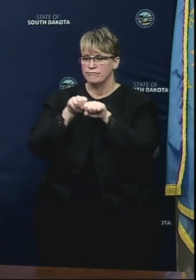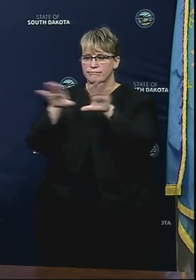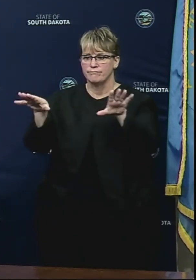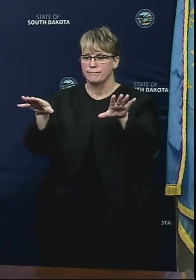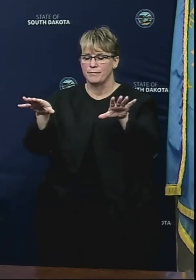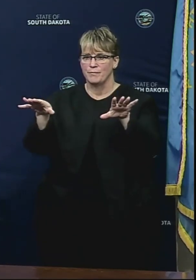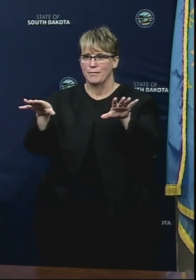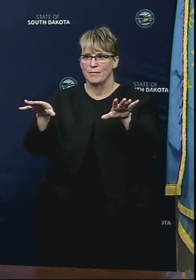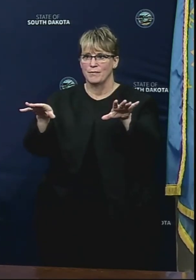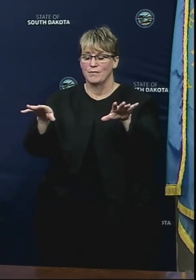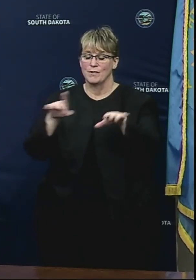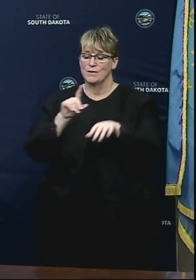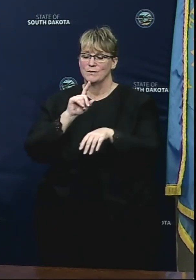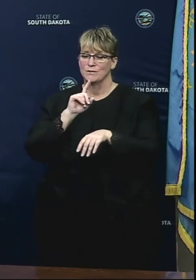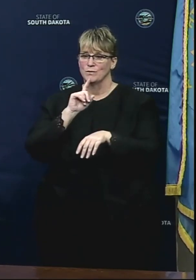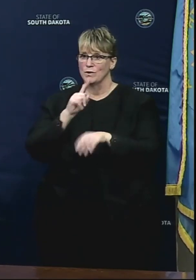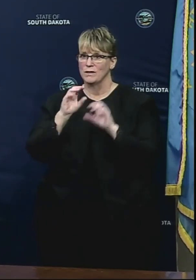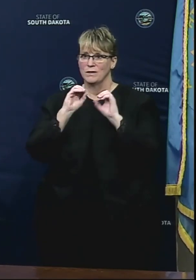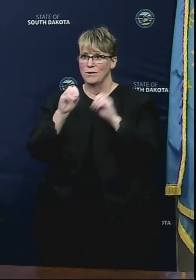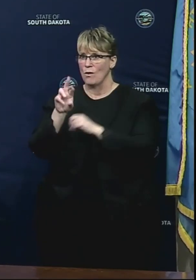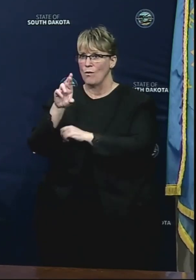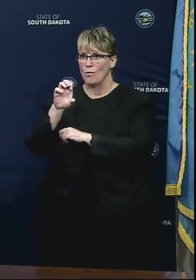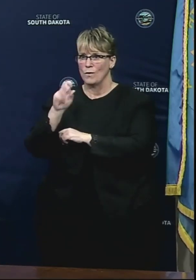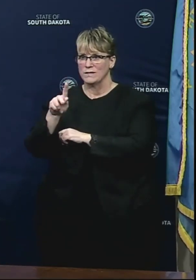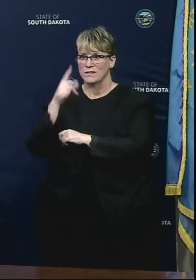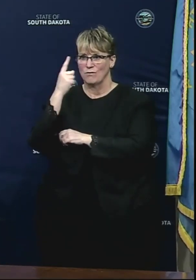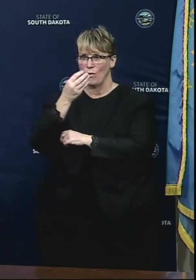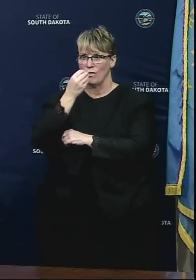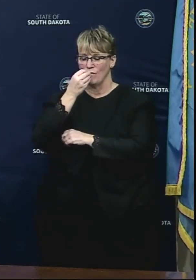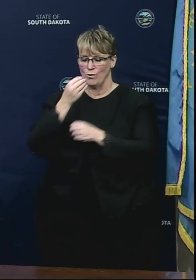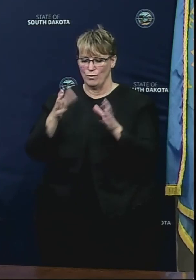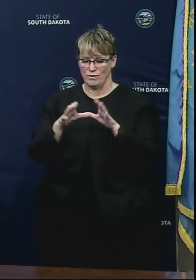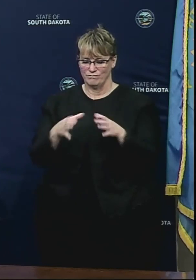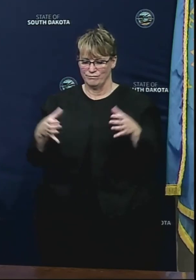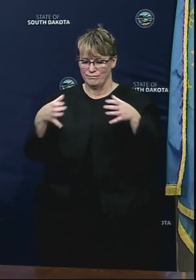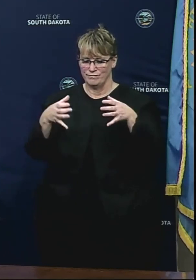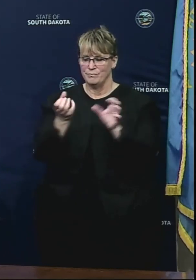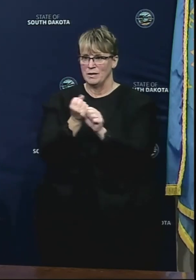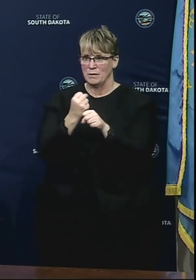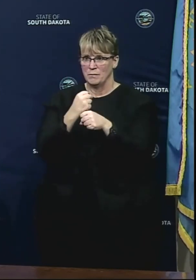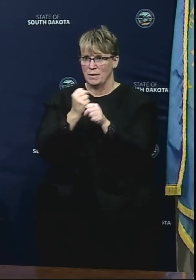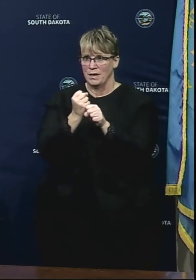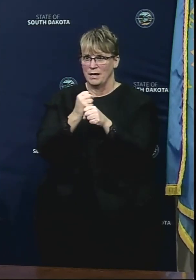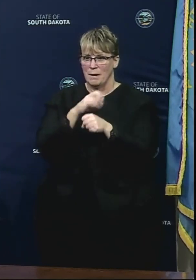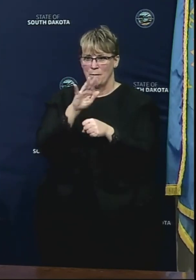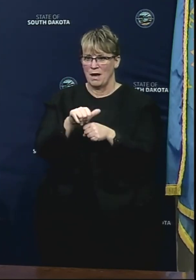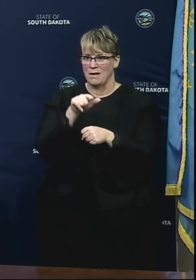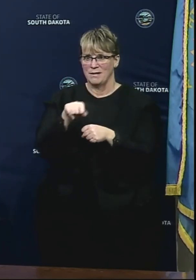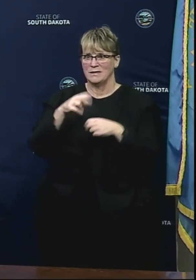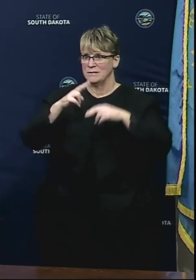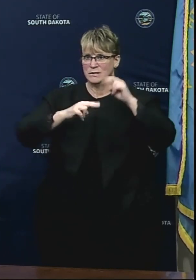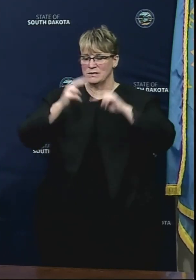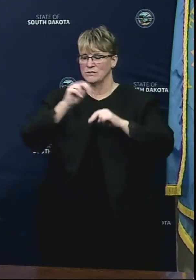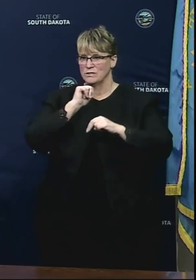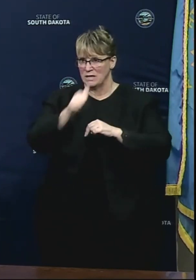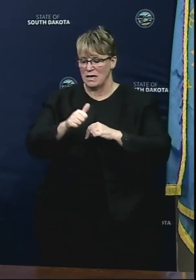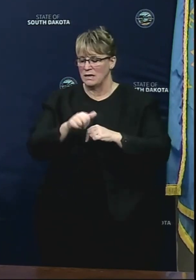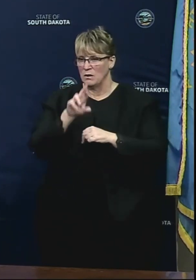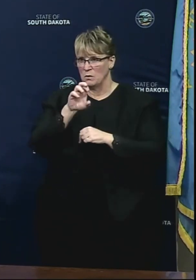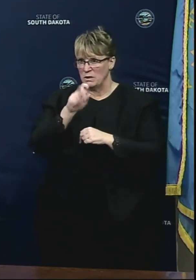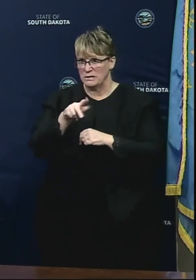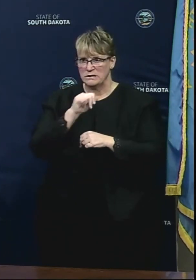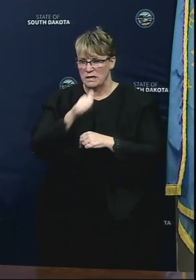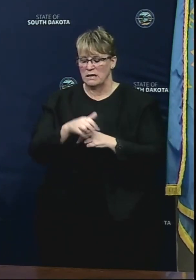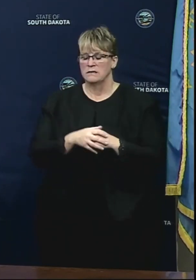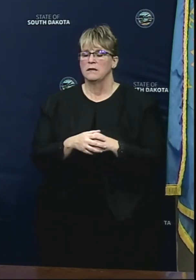no risk for the actual food that is being produced by in any of these facilities. I